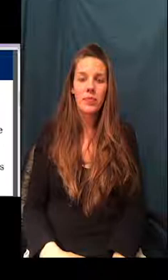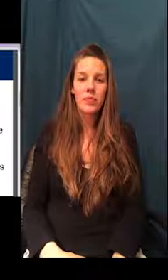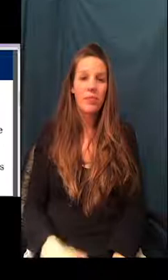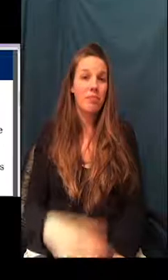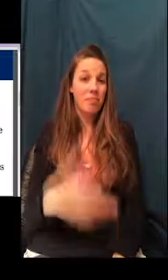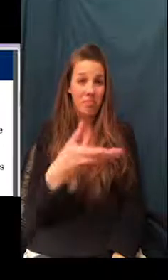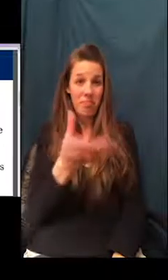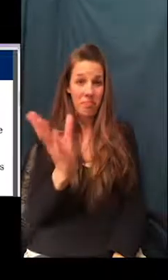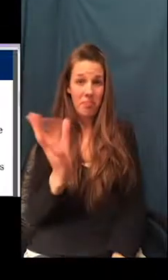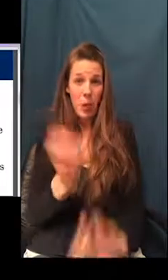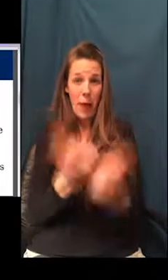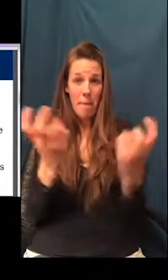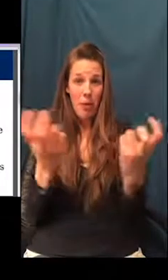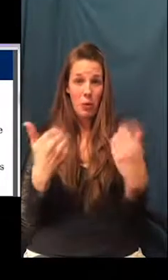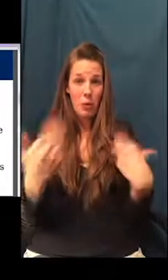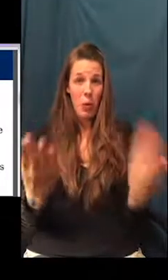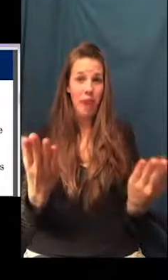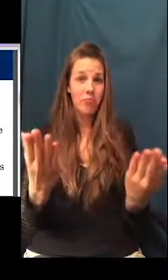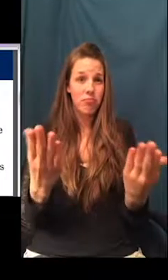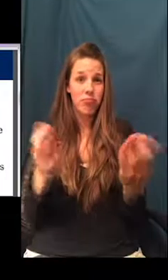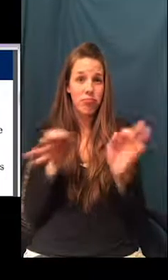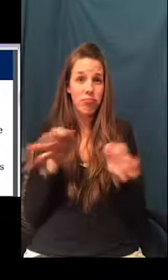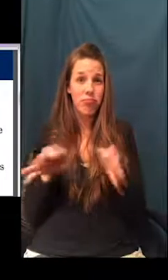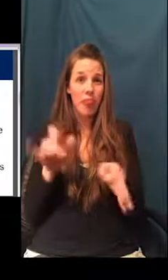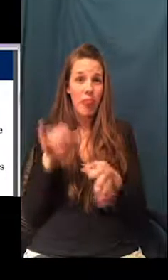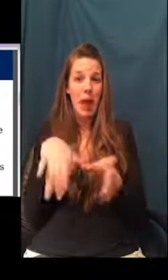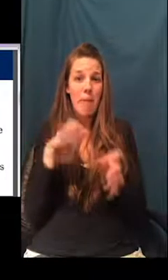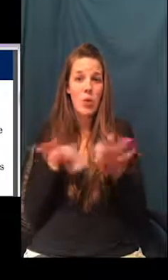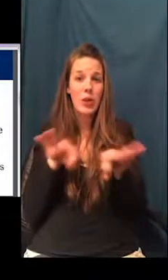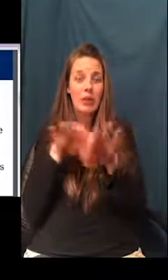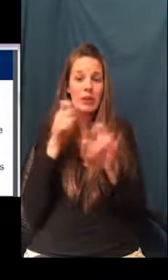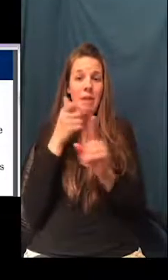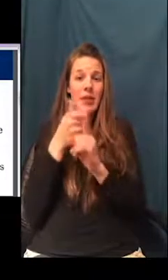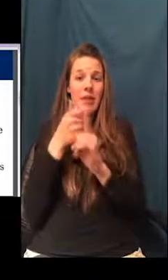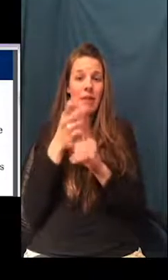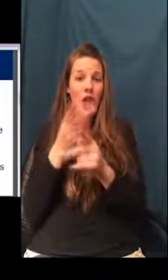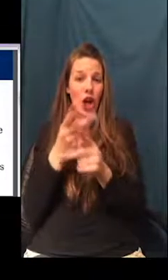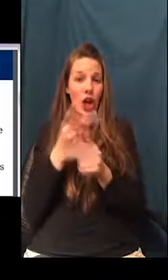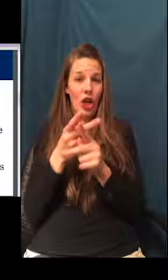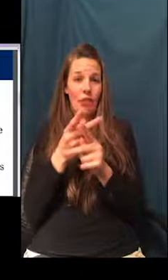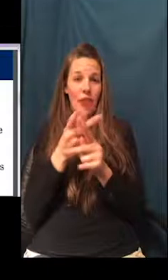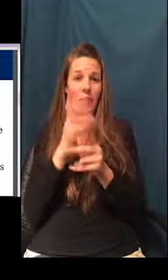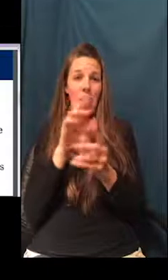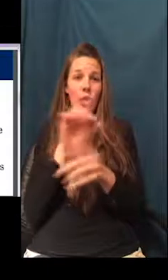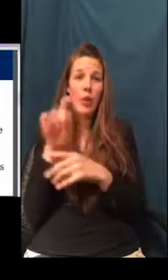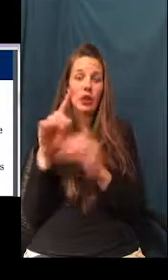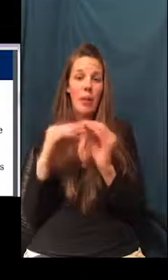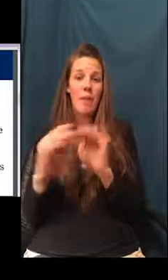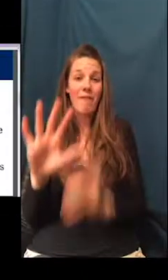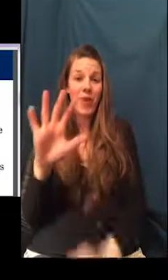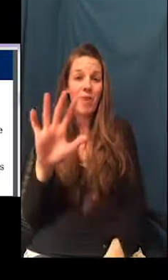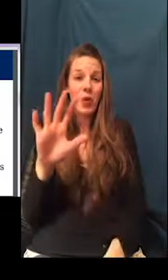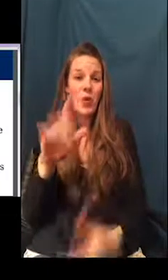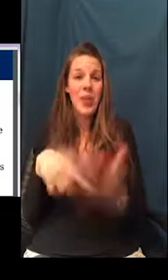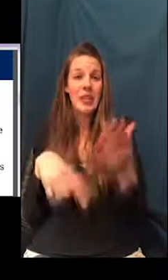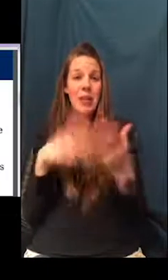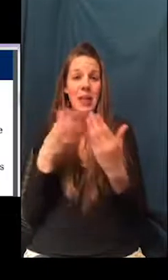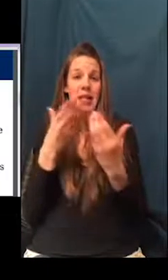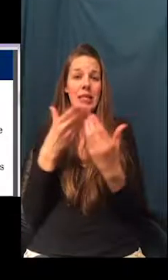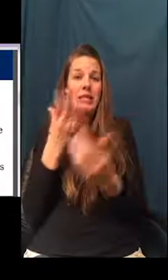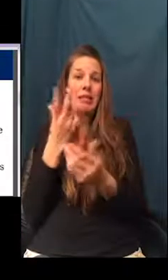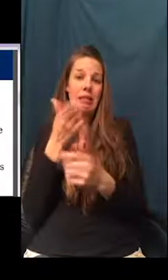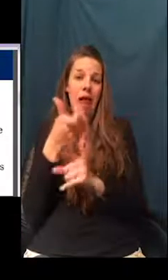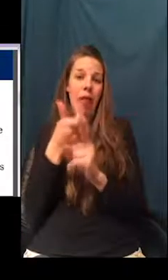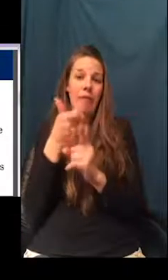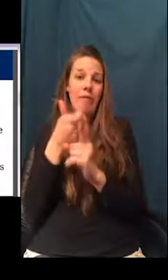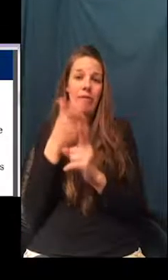Would one of our panelists like to touch on the importance of self-care? And then going into question number 5, what are some easy